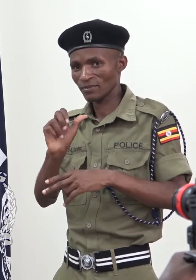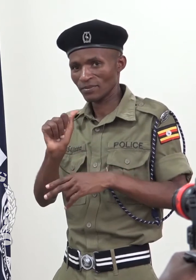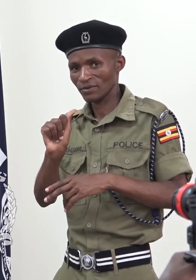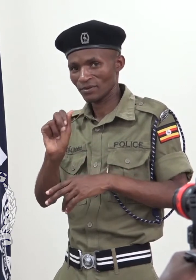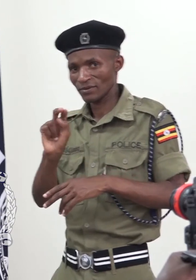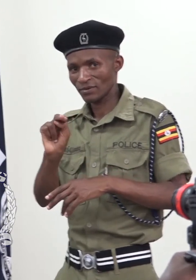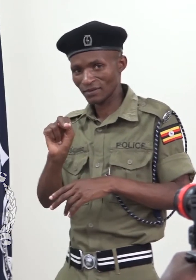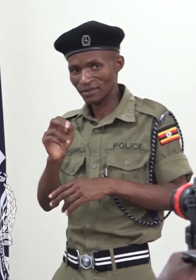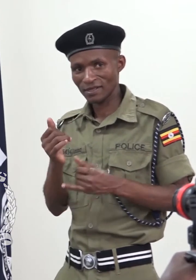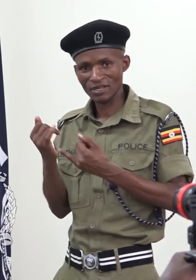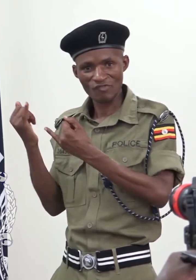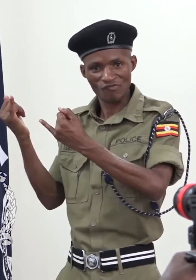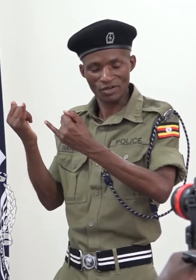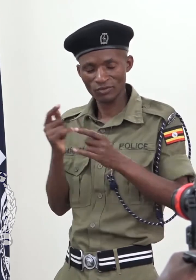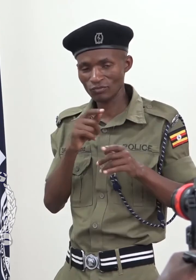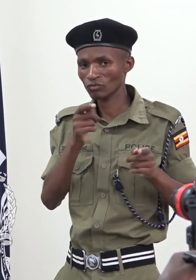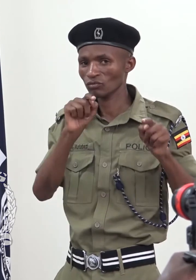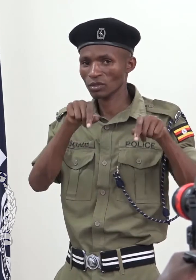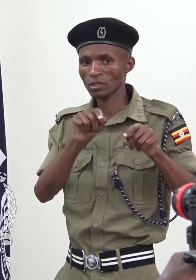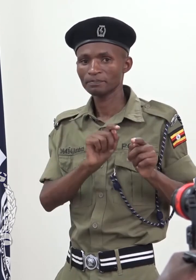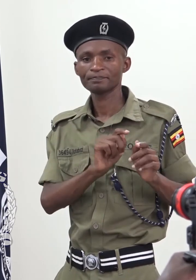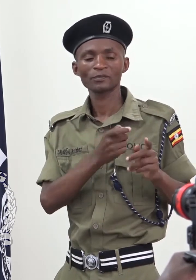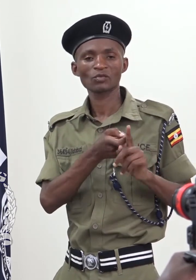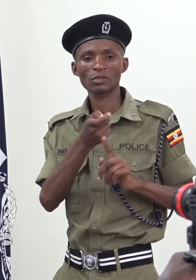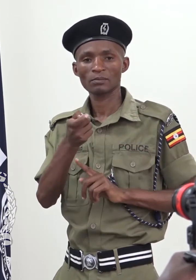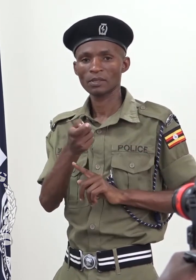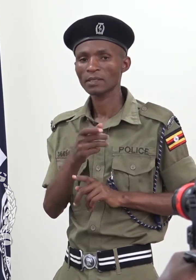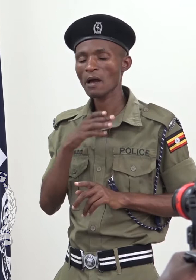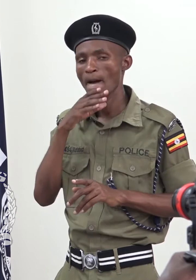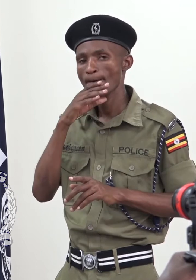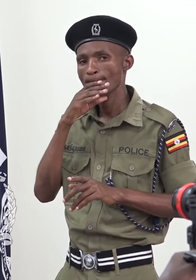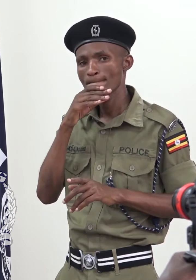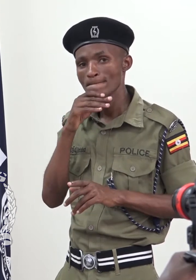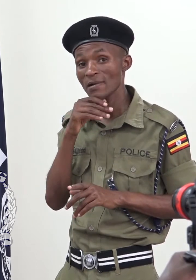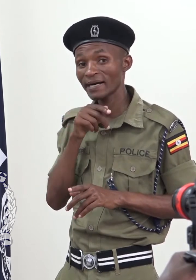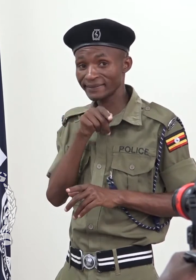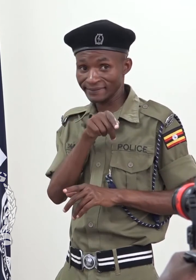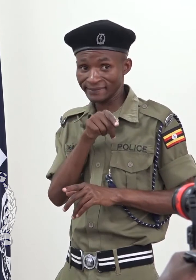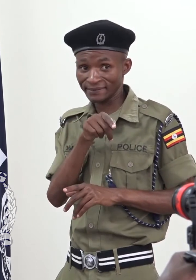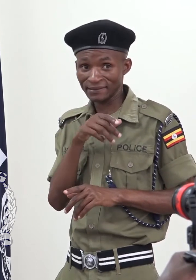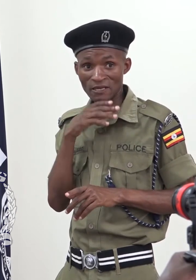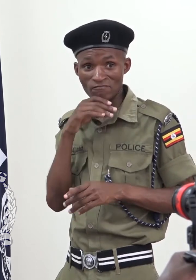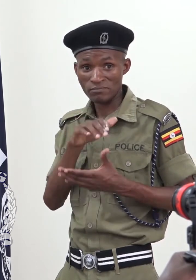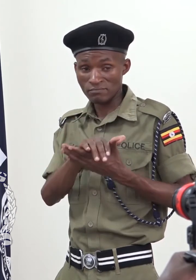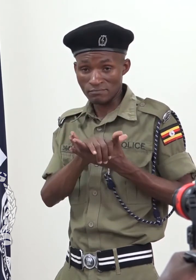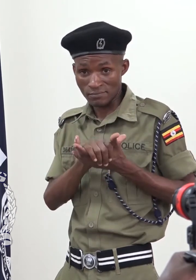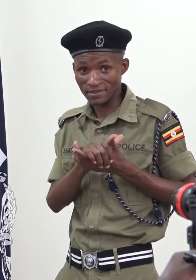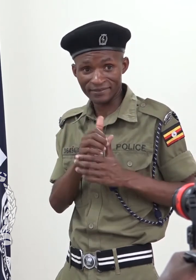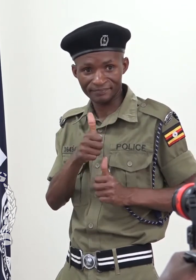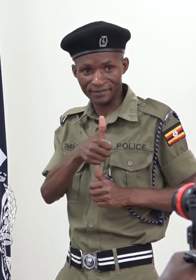to come to Kampala. This is a man who is a